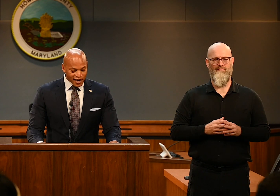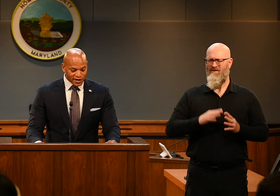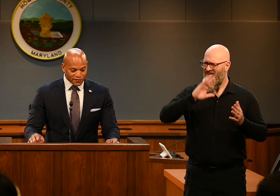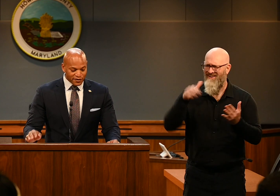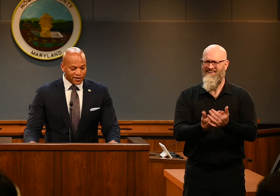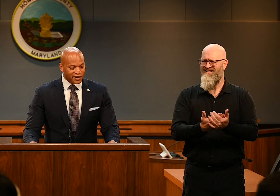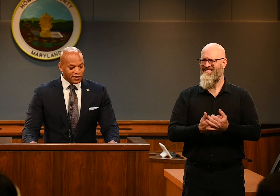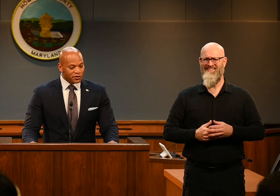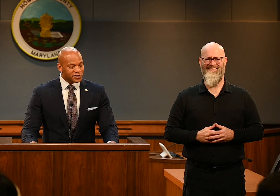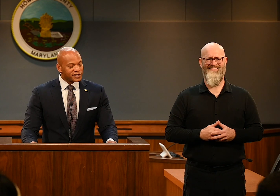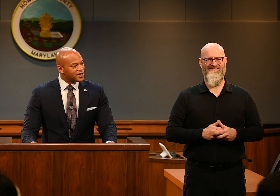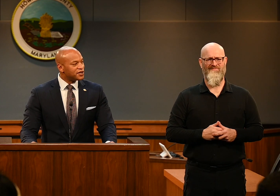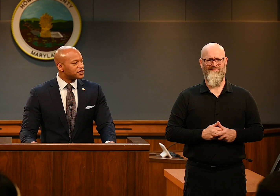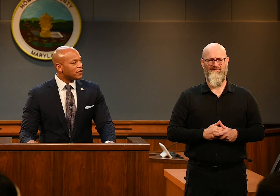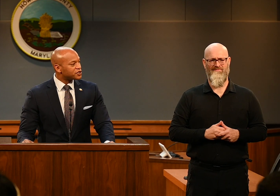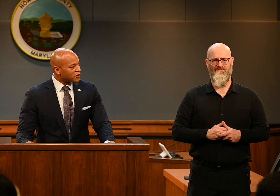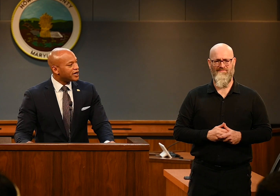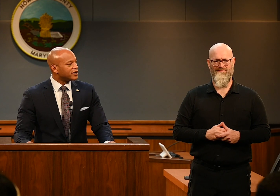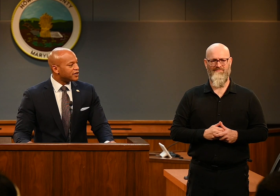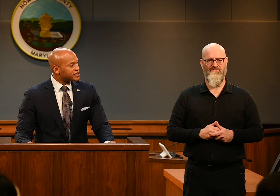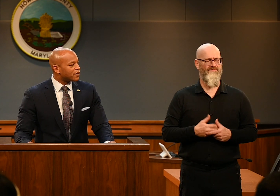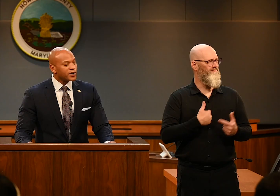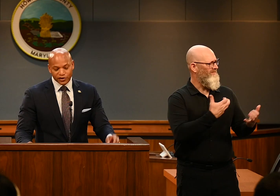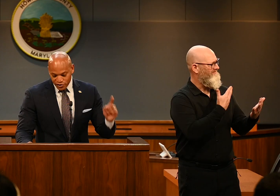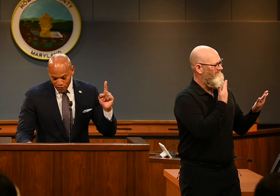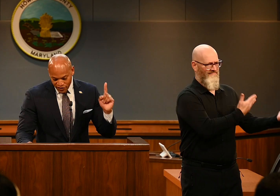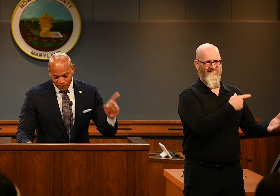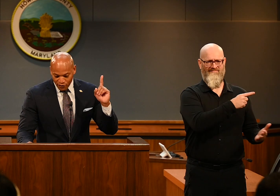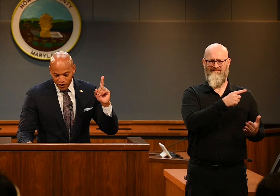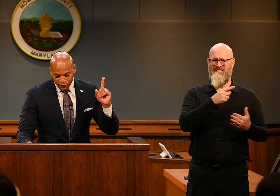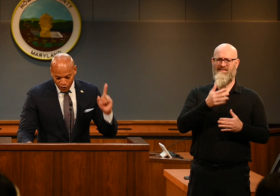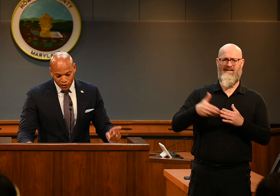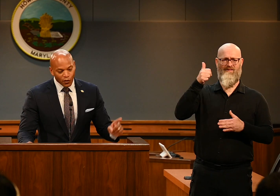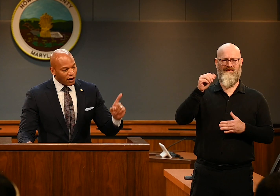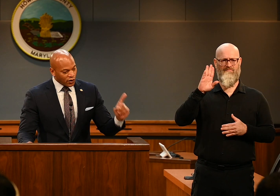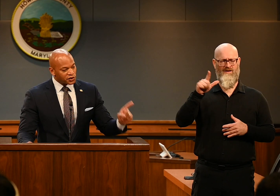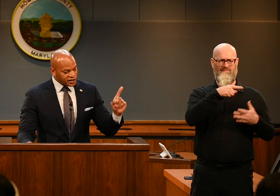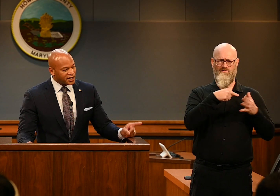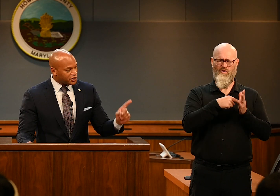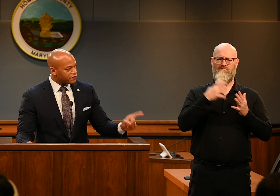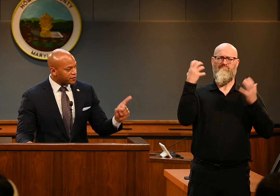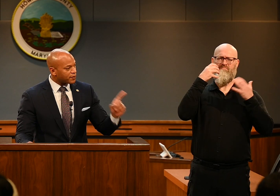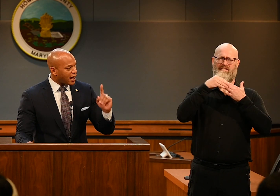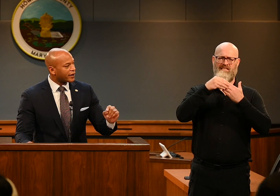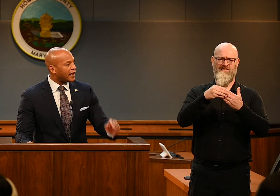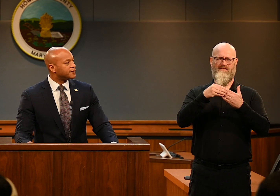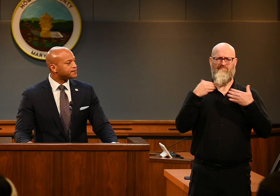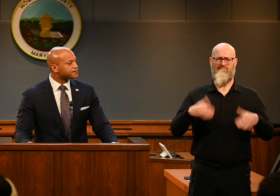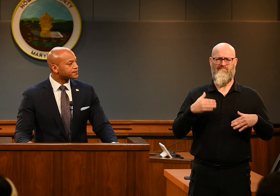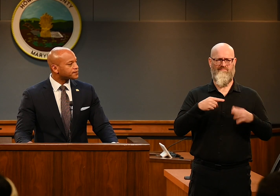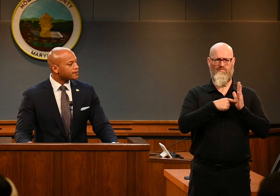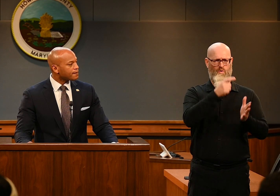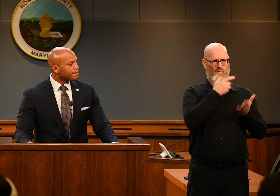county executive, you just continue to show extraordinary leadership, and we are just so thankful for who you are and what you continue to do for the people of Howard